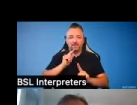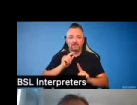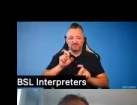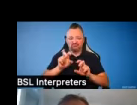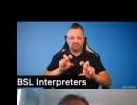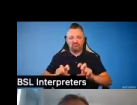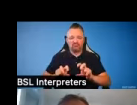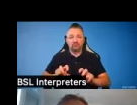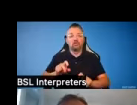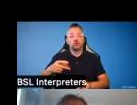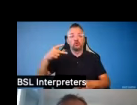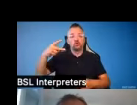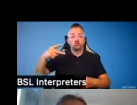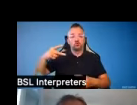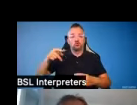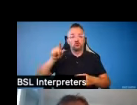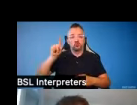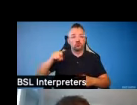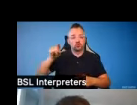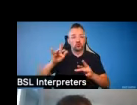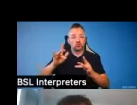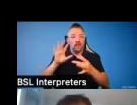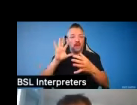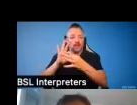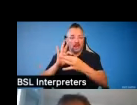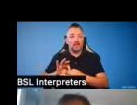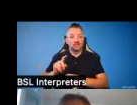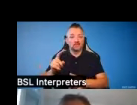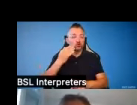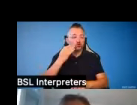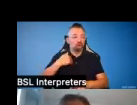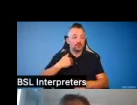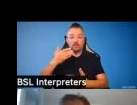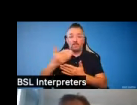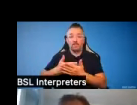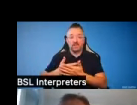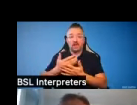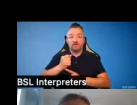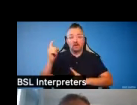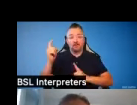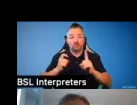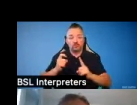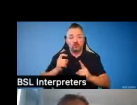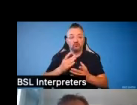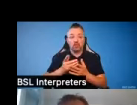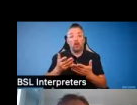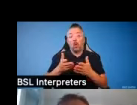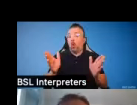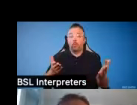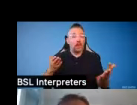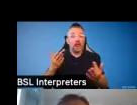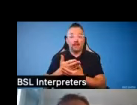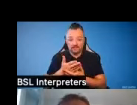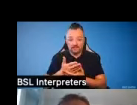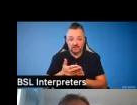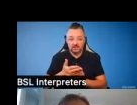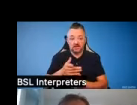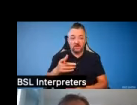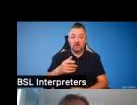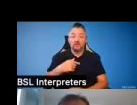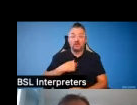are the two most recent papers with the pictures. They're all open access. I've put the easiest